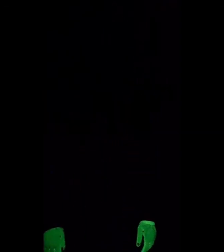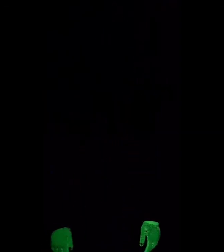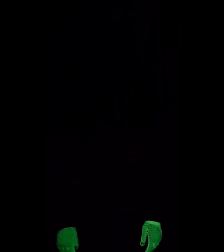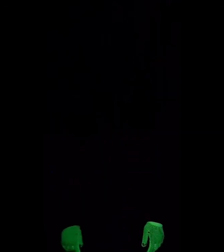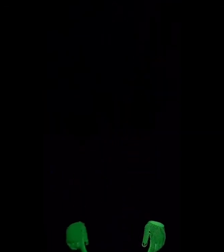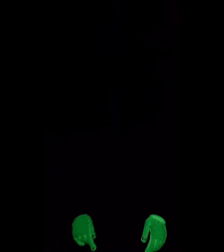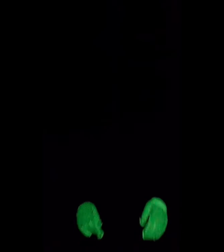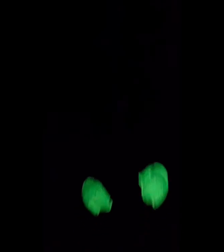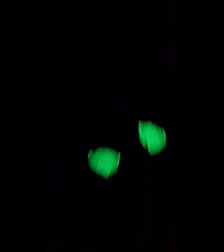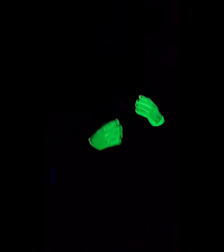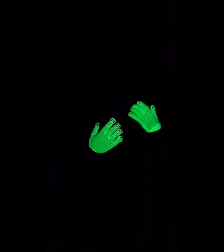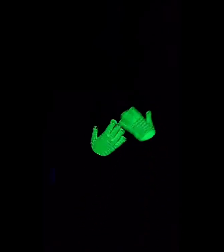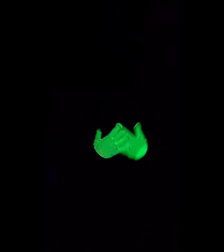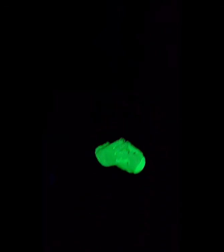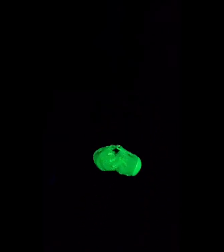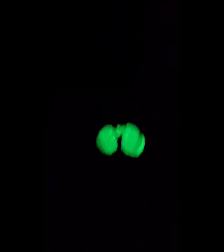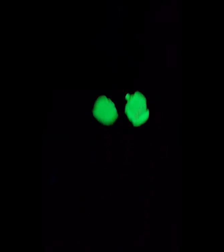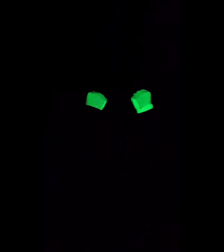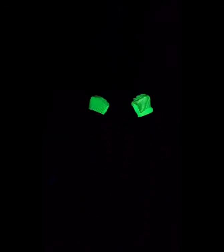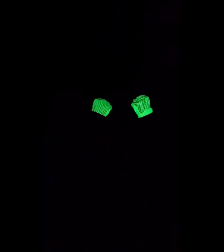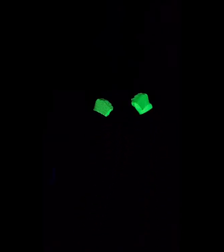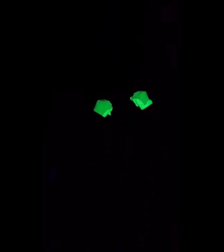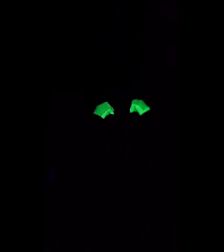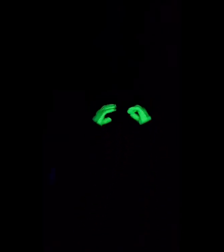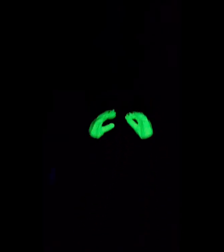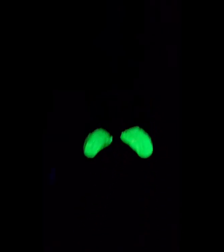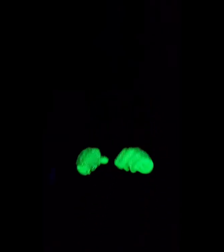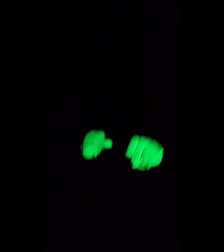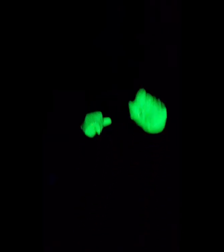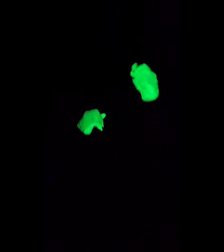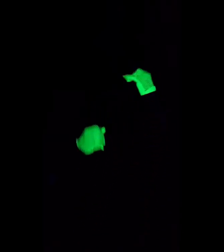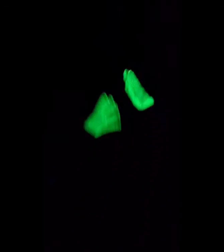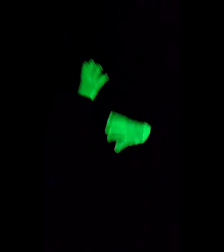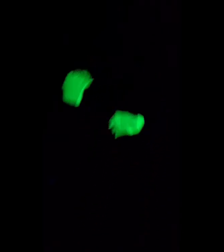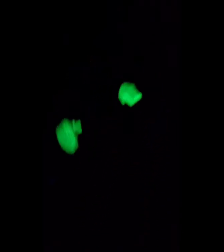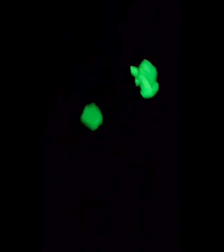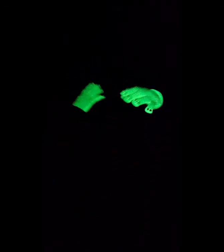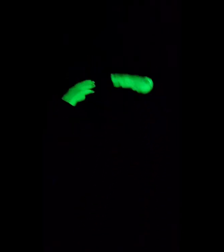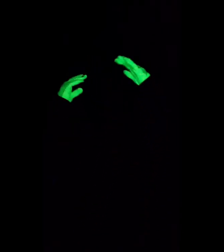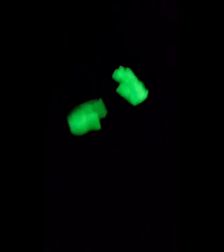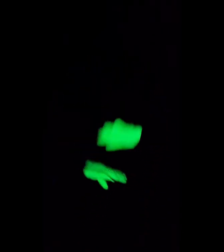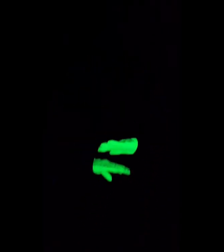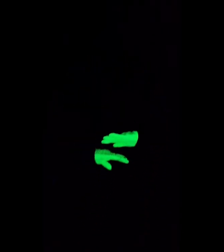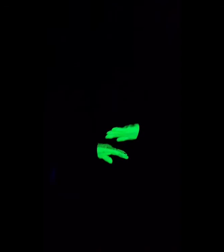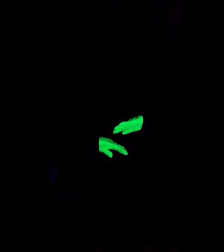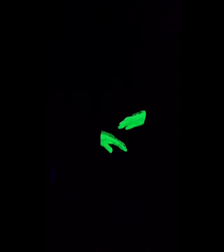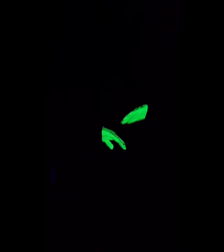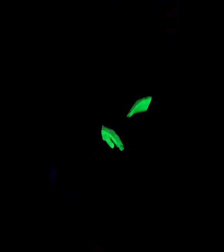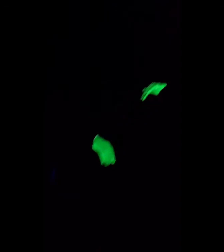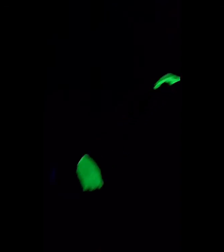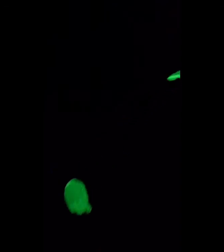Oh, give me the strength to be able to sing It is well with